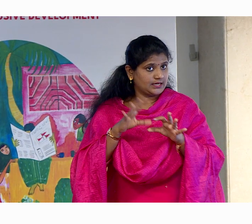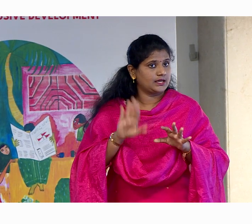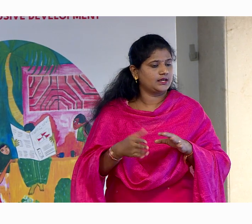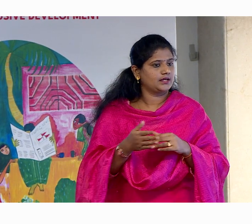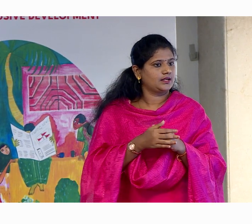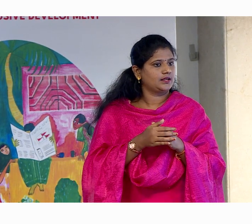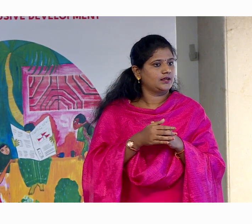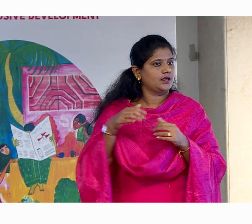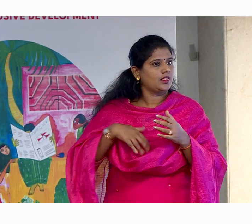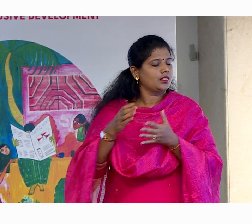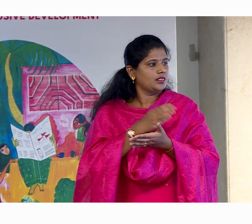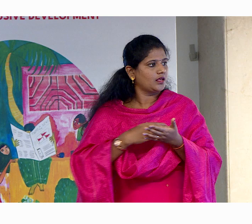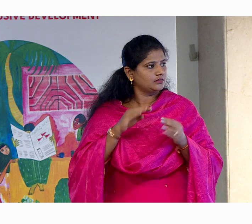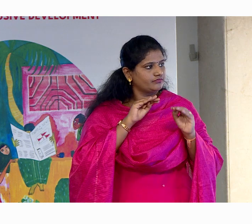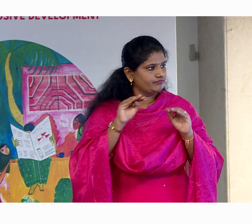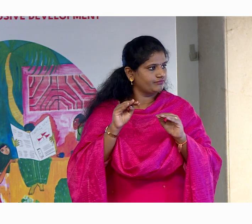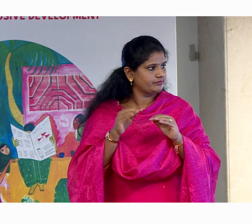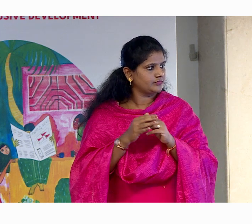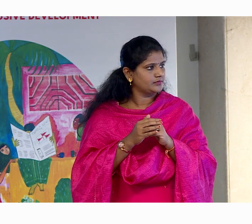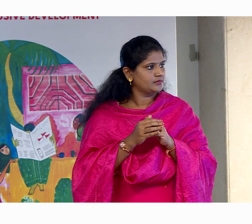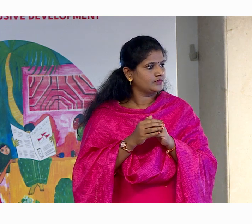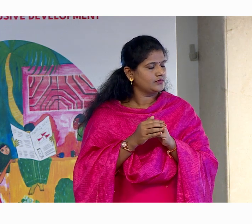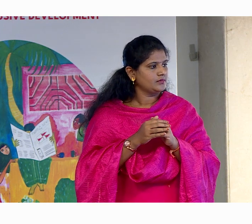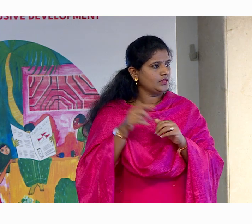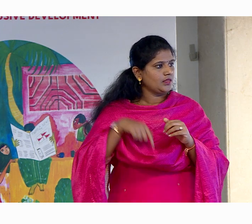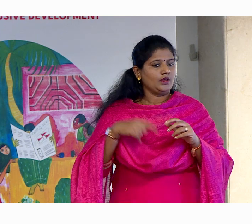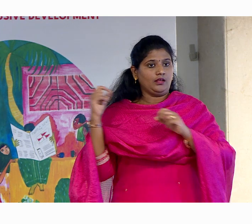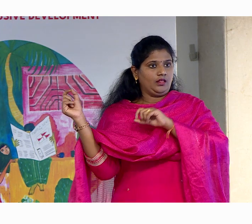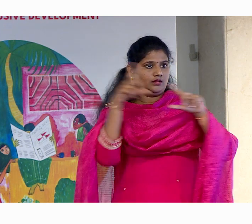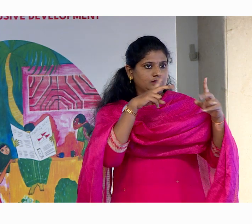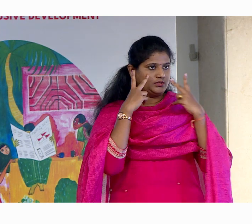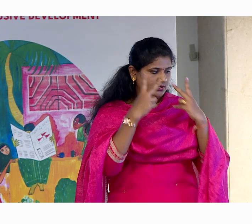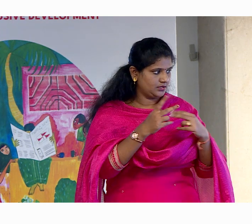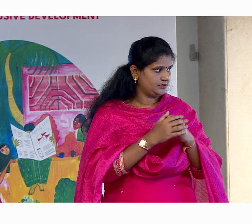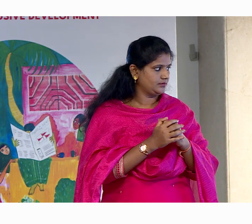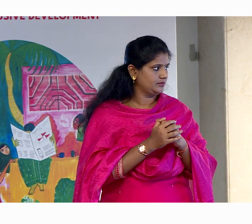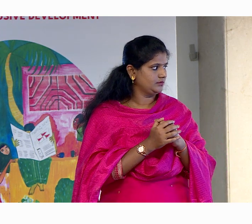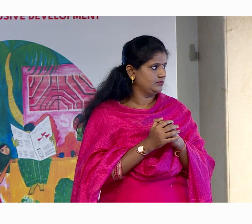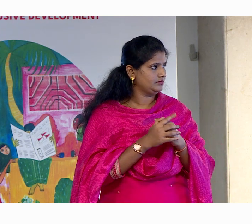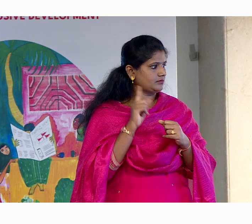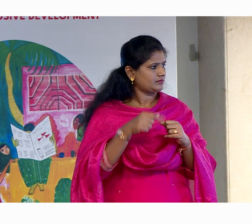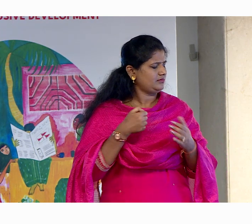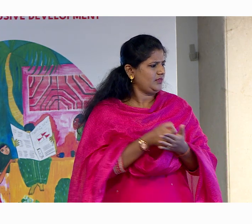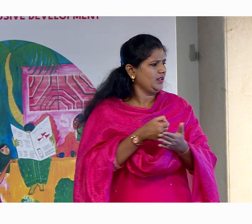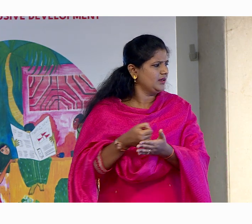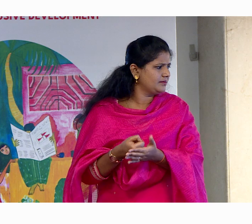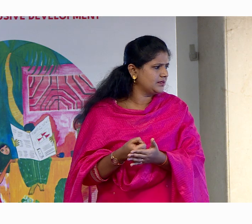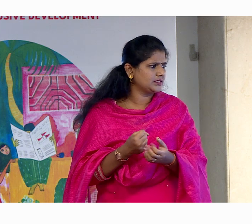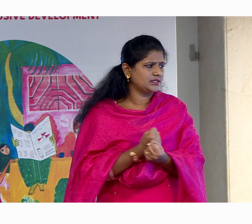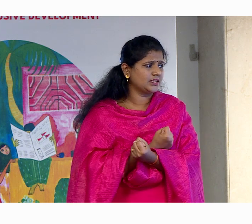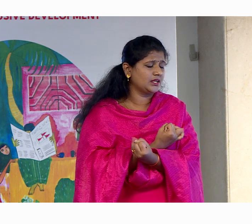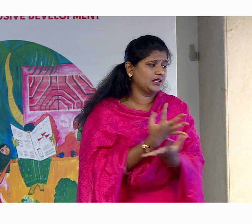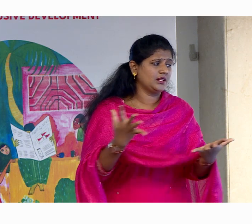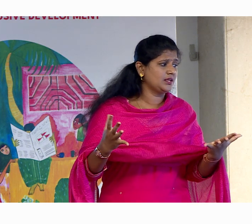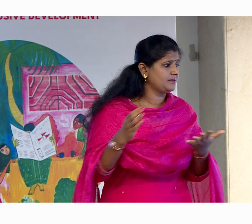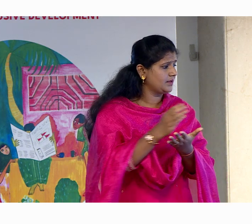The sources of evidence, I'll leave you to look at the slide, but basically many, many sources